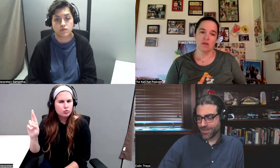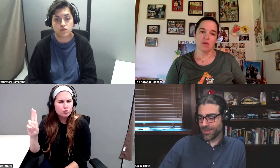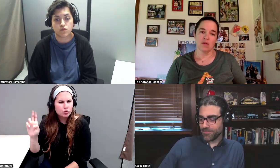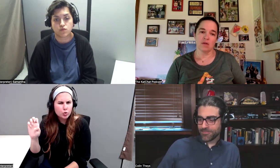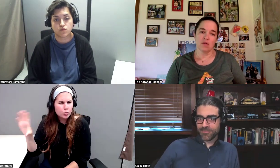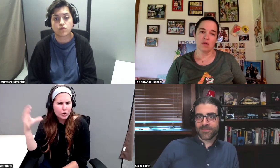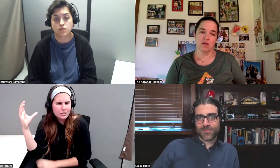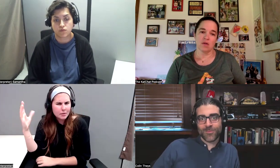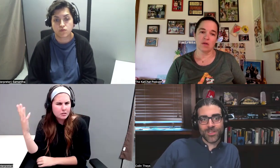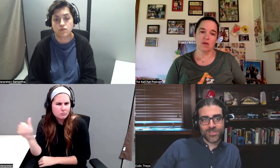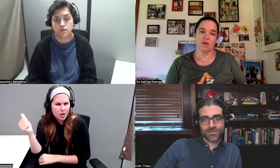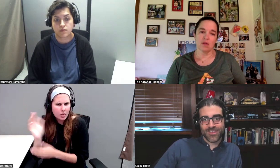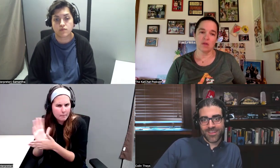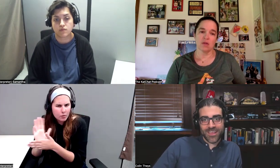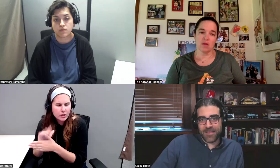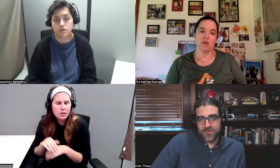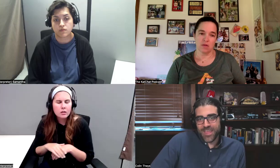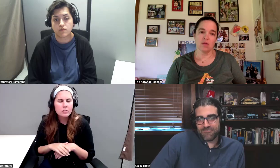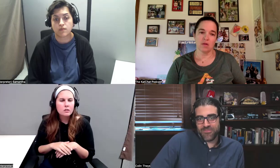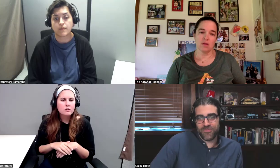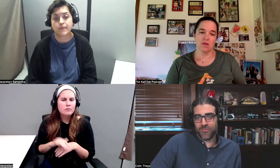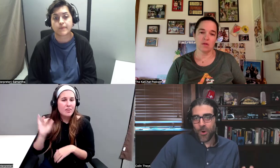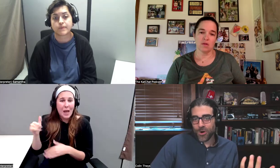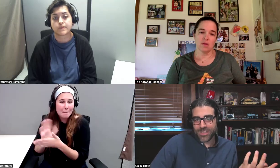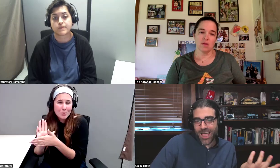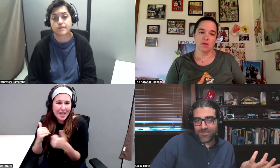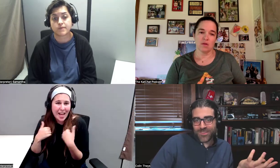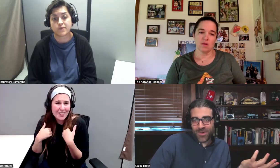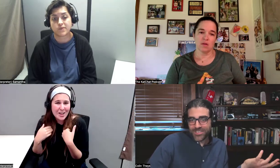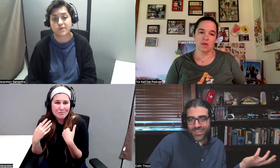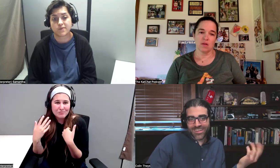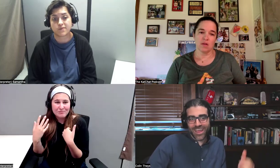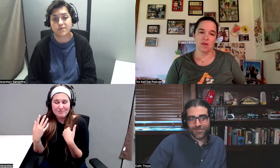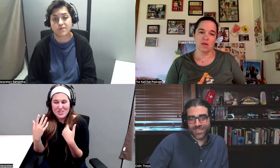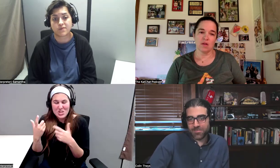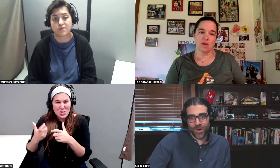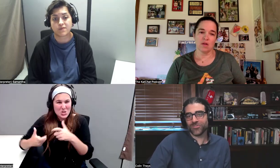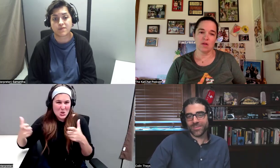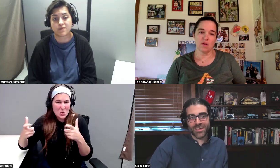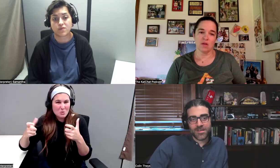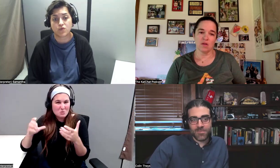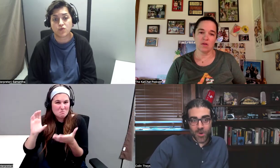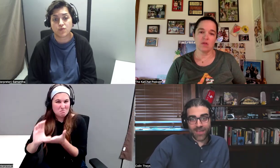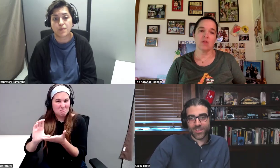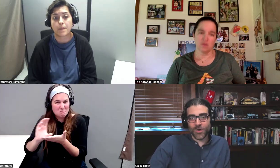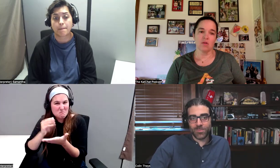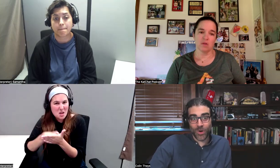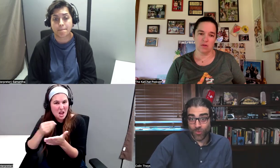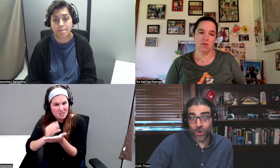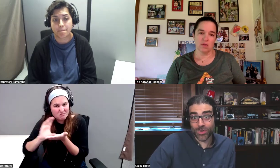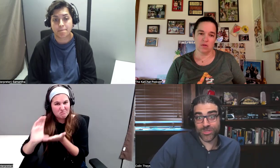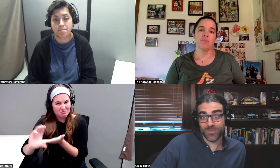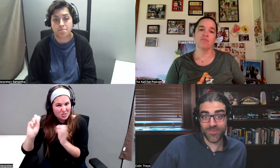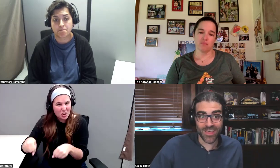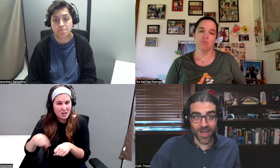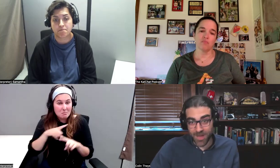out, which, like, that movie had 4 times the budget, and it was like bar trivia. But we have to go to